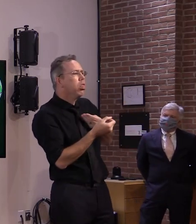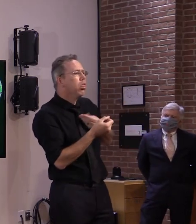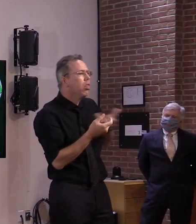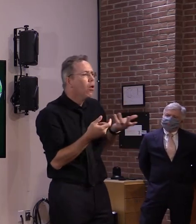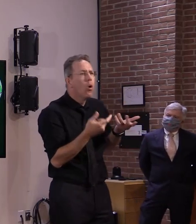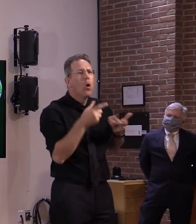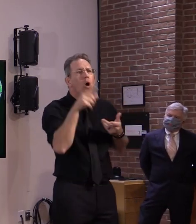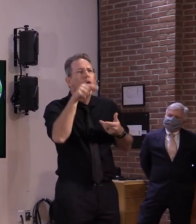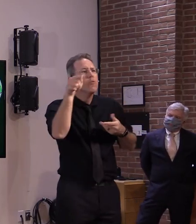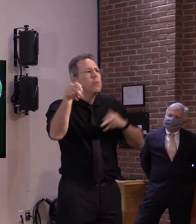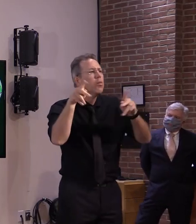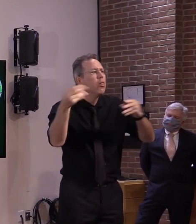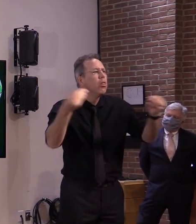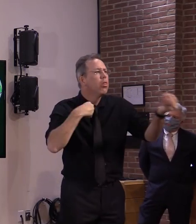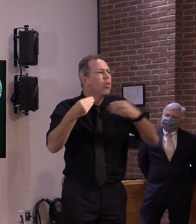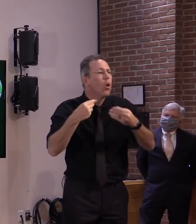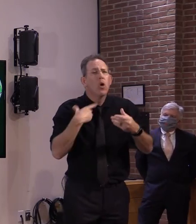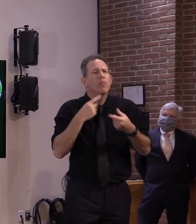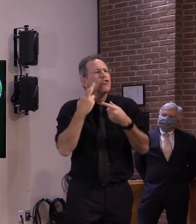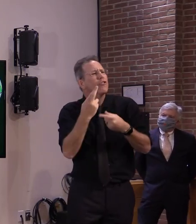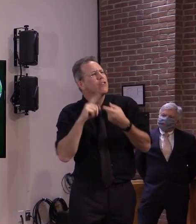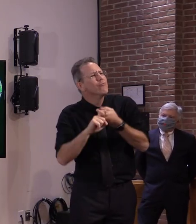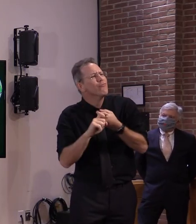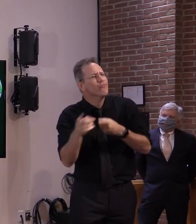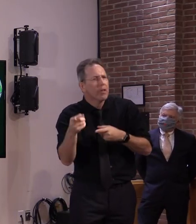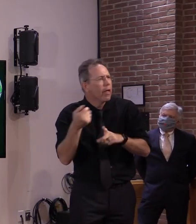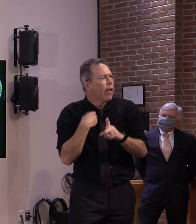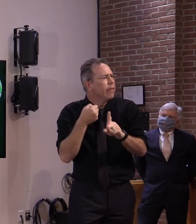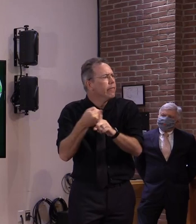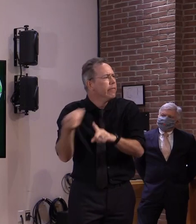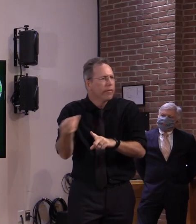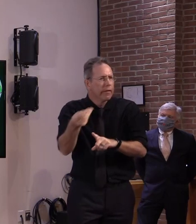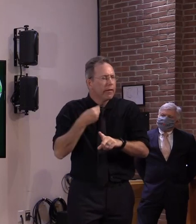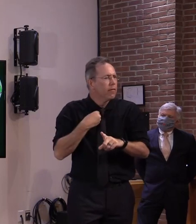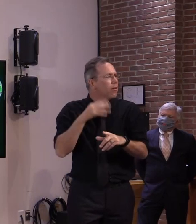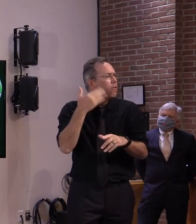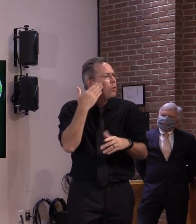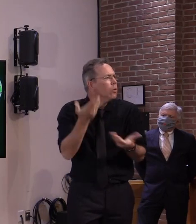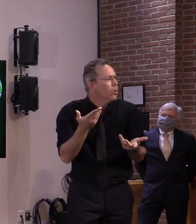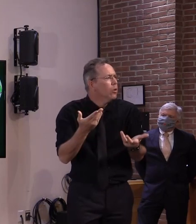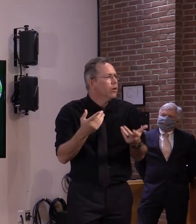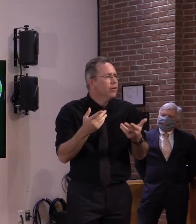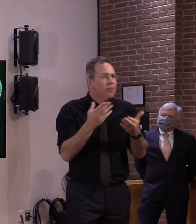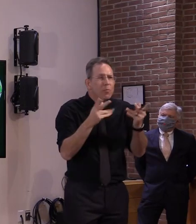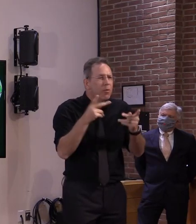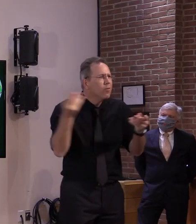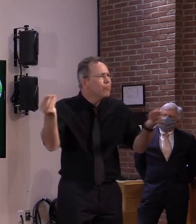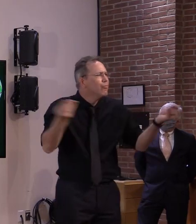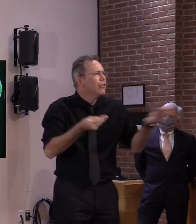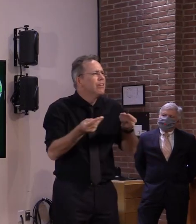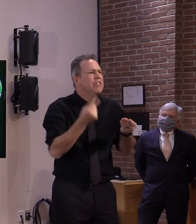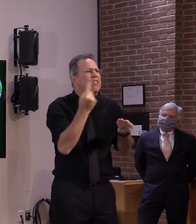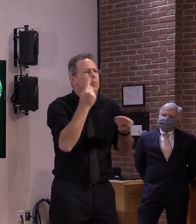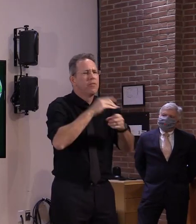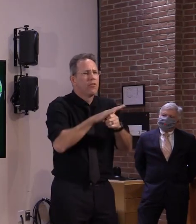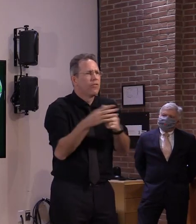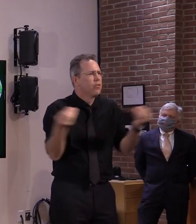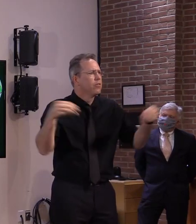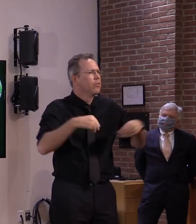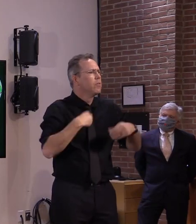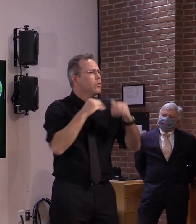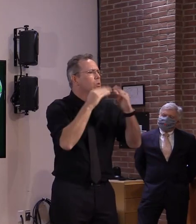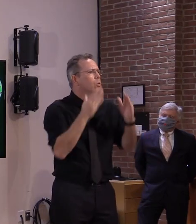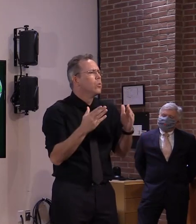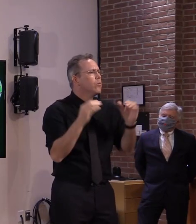and again, guests can bring the virus into your home without even knowing they're infected and that they are in their